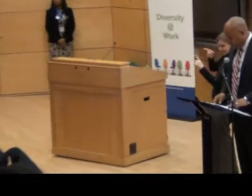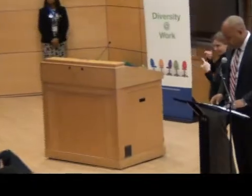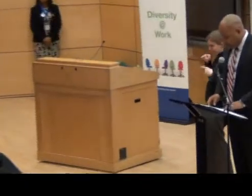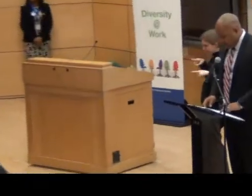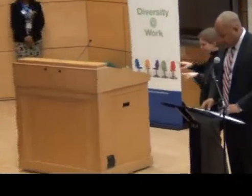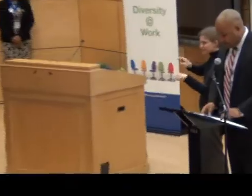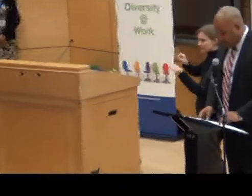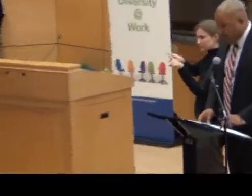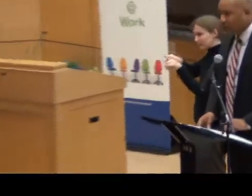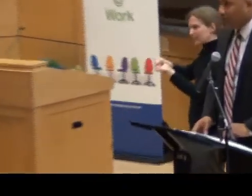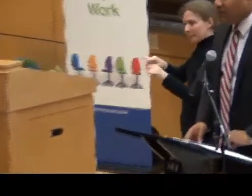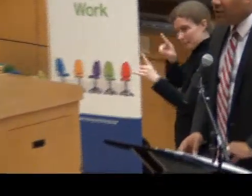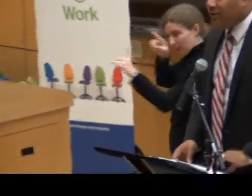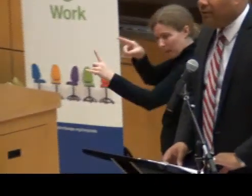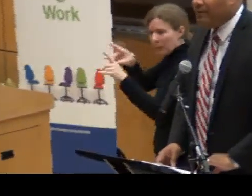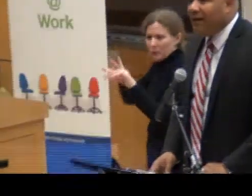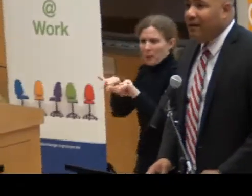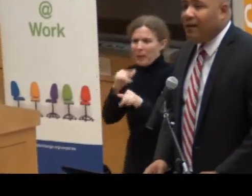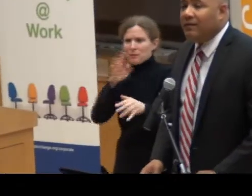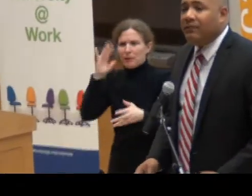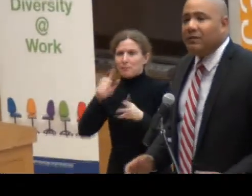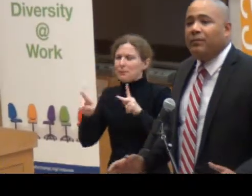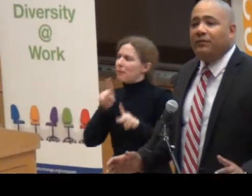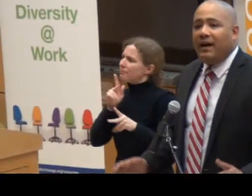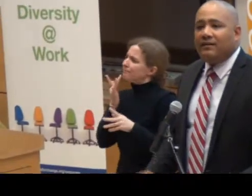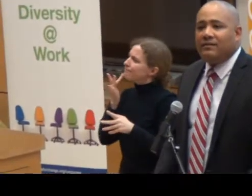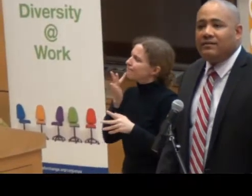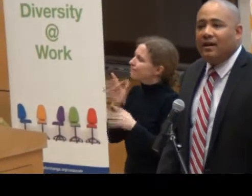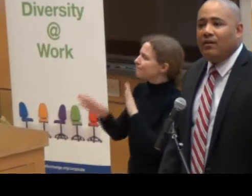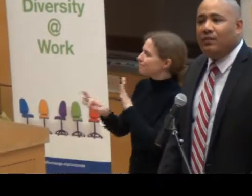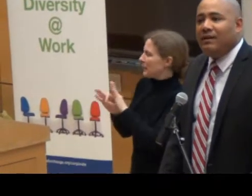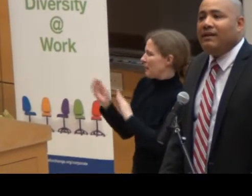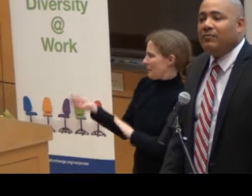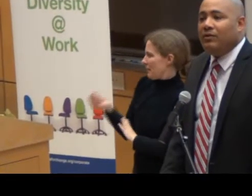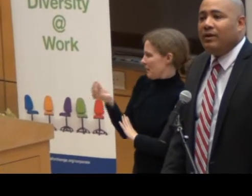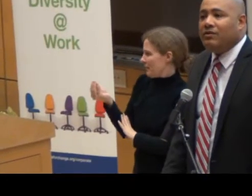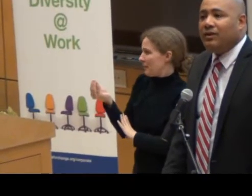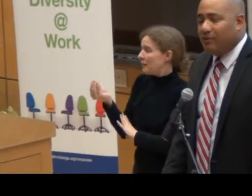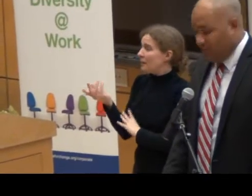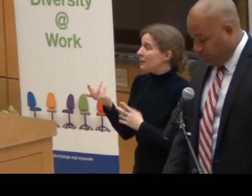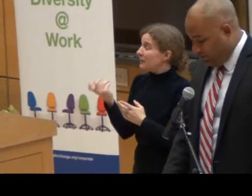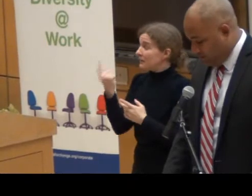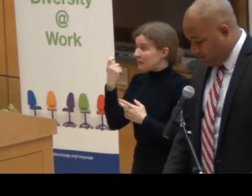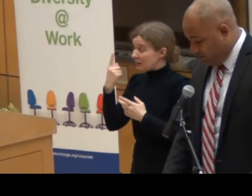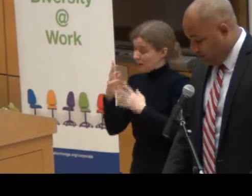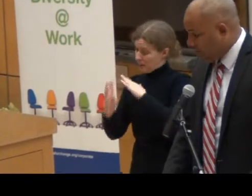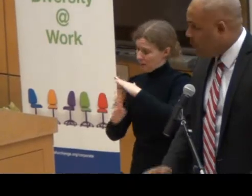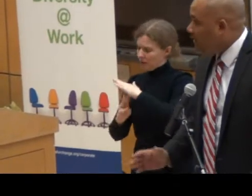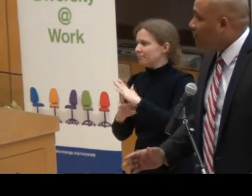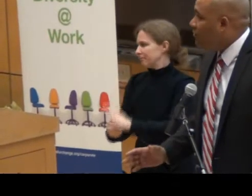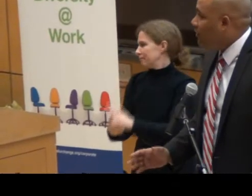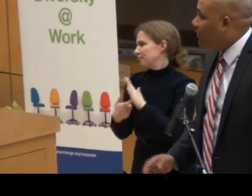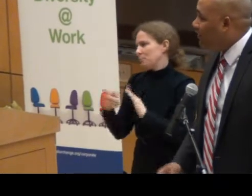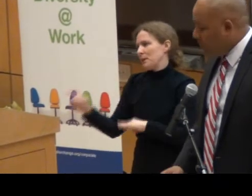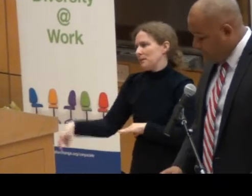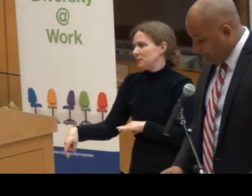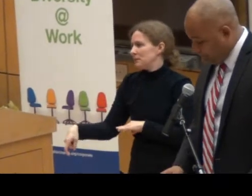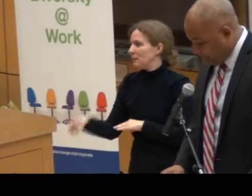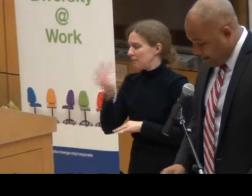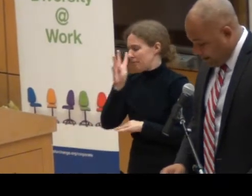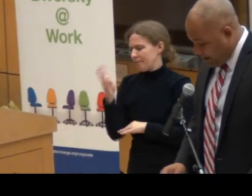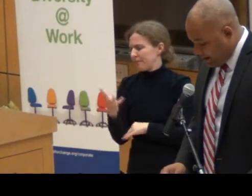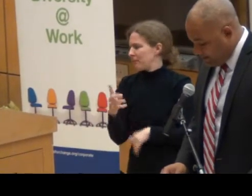to come here to Ontario. And the simple fact is we need immigration here in the province of Ontario. It's vital to our